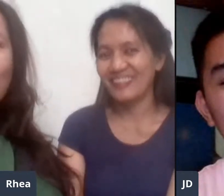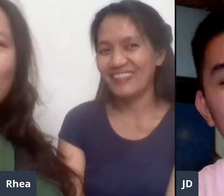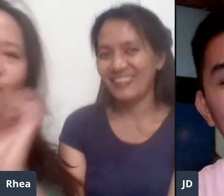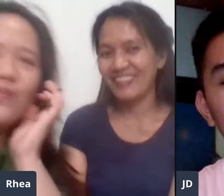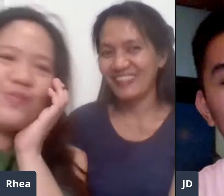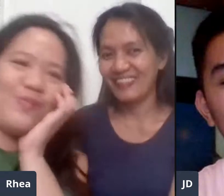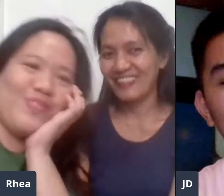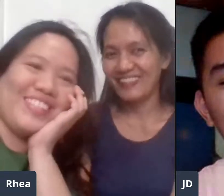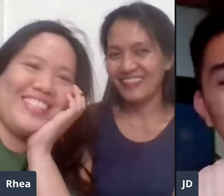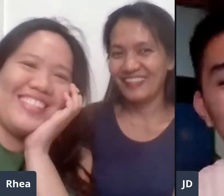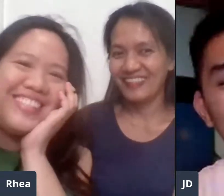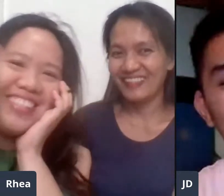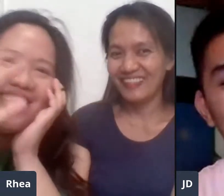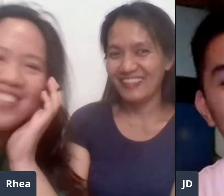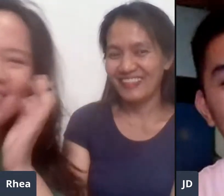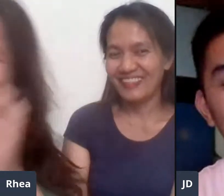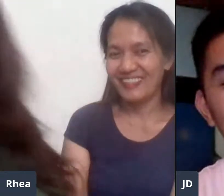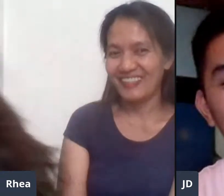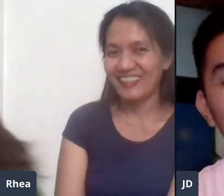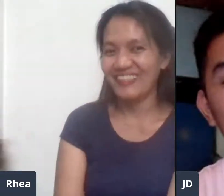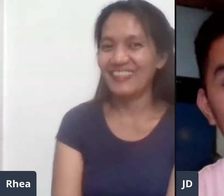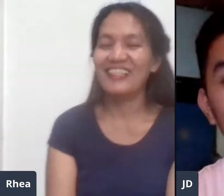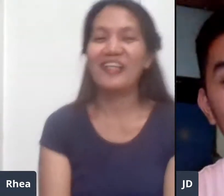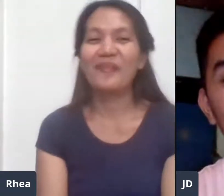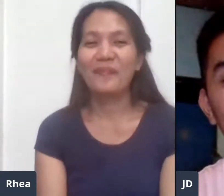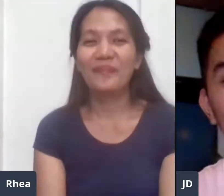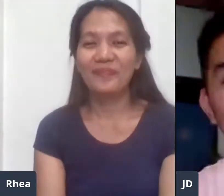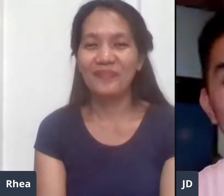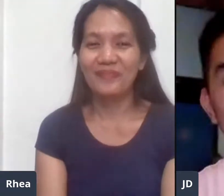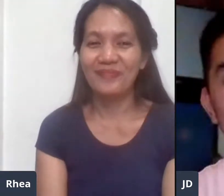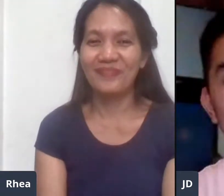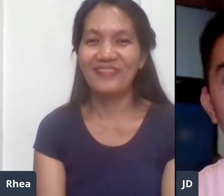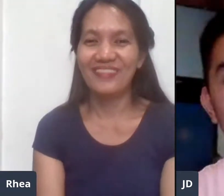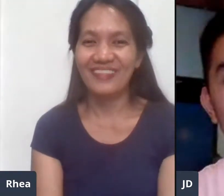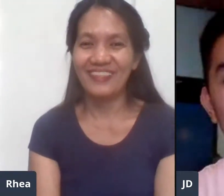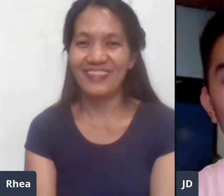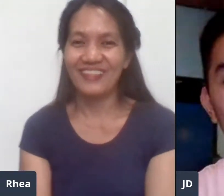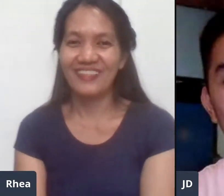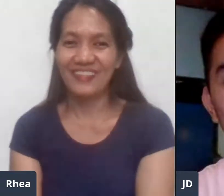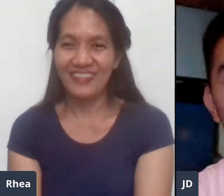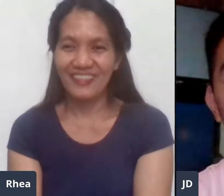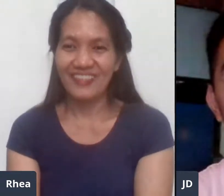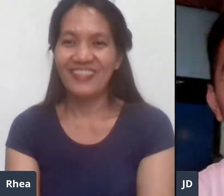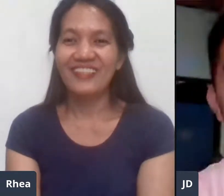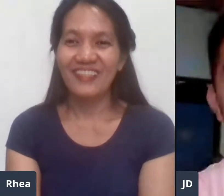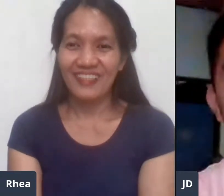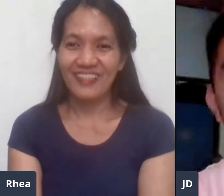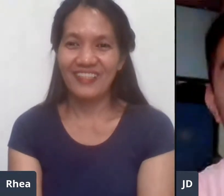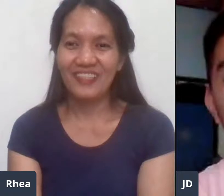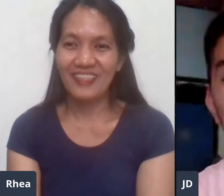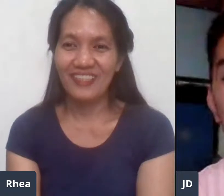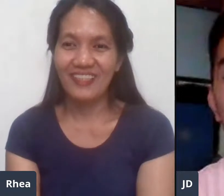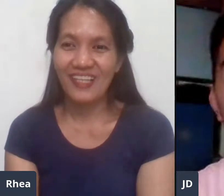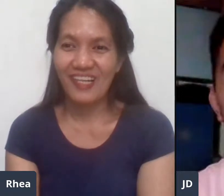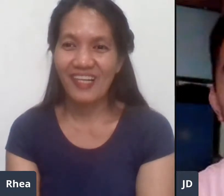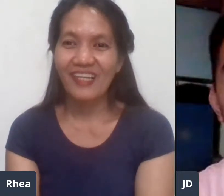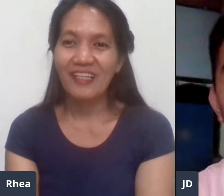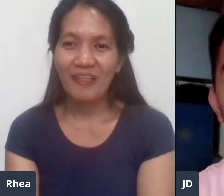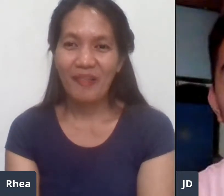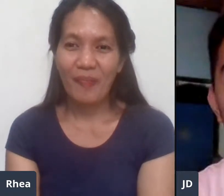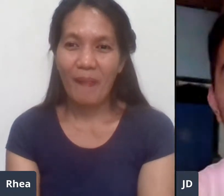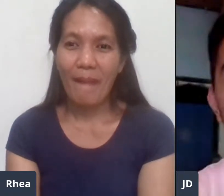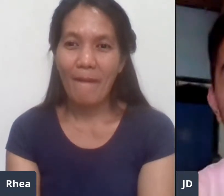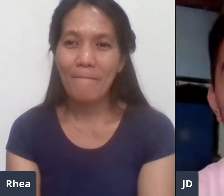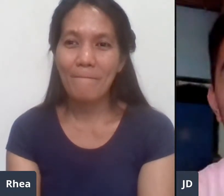ay senior high school teacher from Eulogio Rodriguez Integrated School. So, dalawa sila na